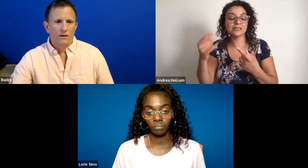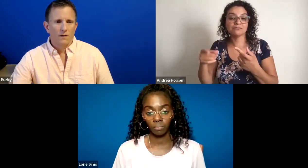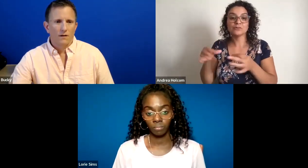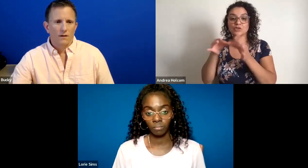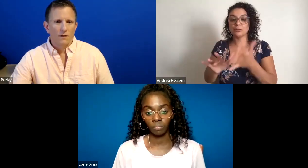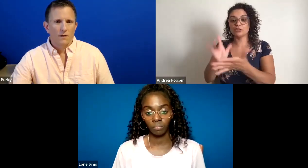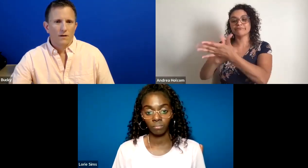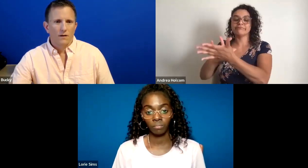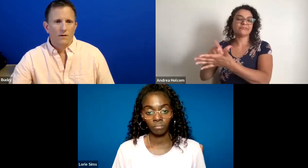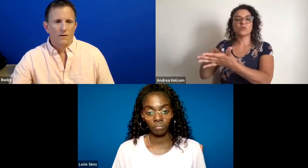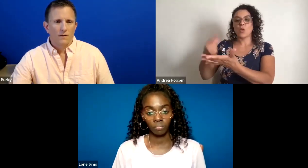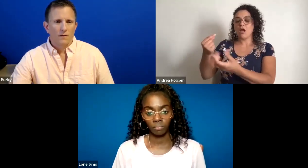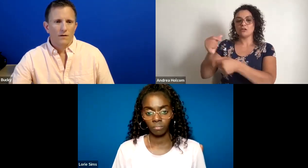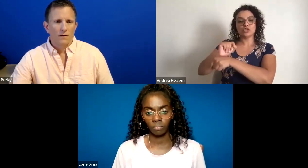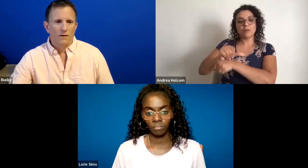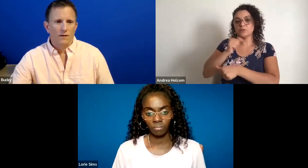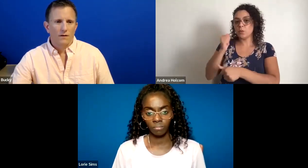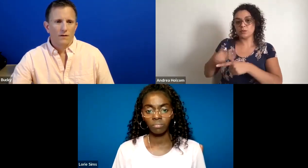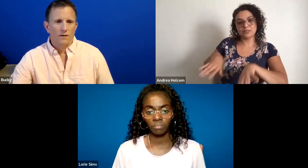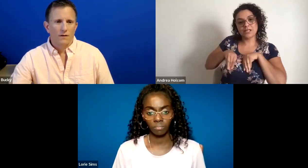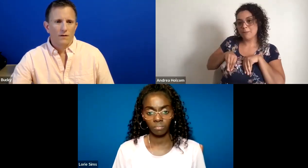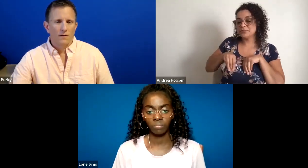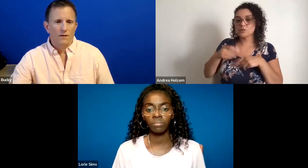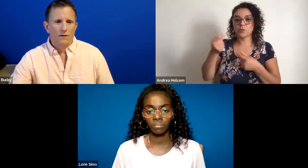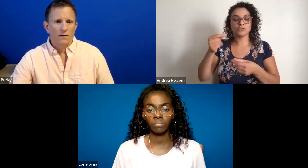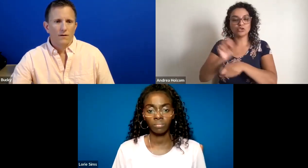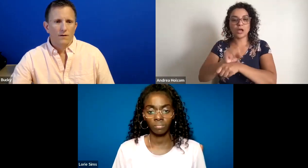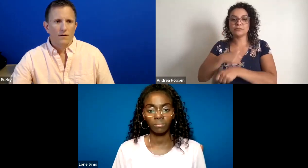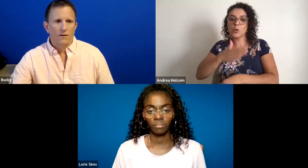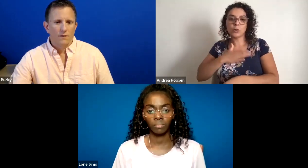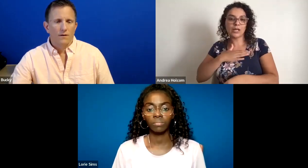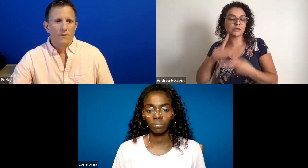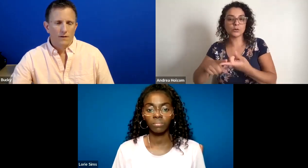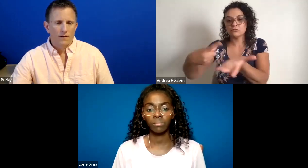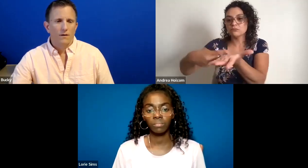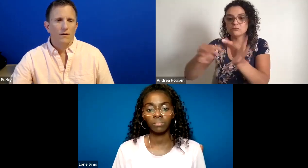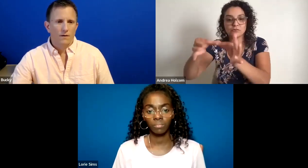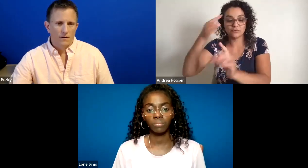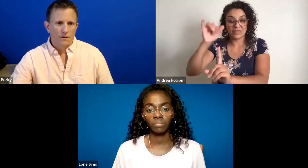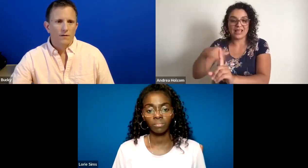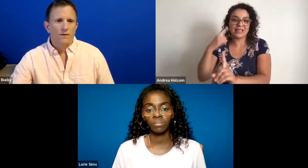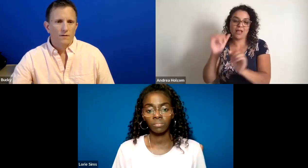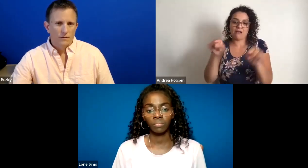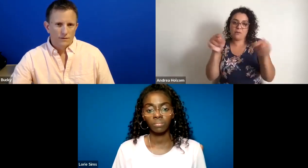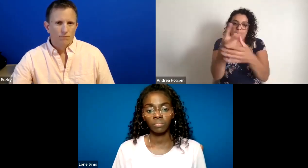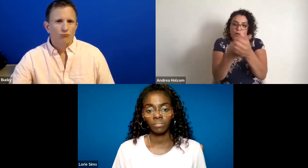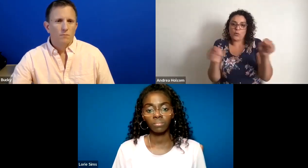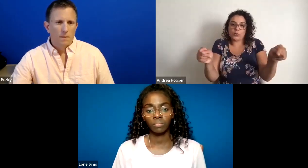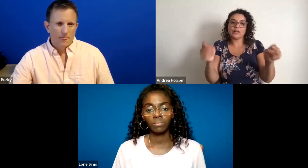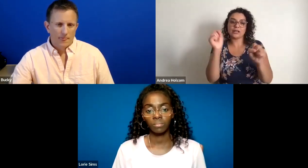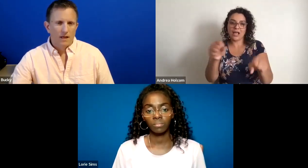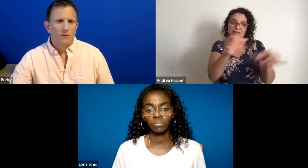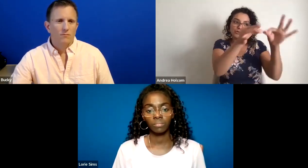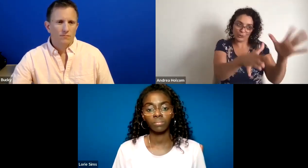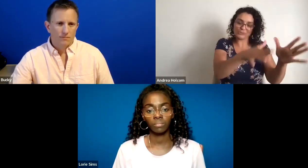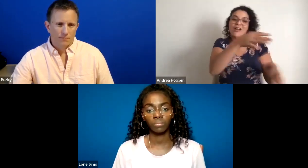researcher who makes sure that these requests are appropriate in nature so that we know what jobs interpreters will accept,